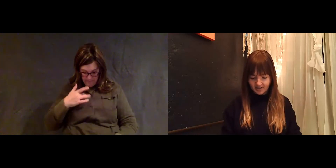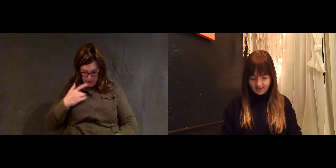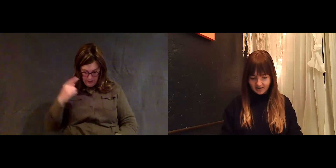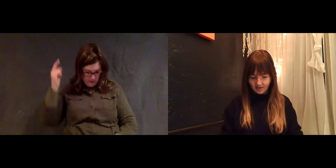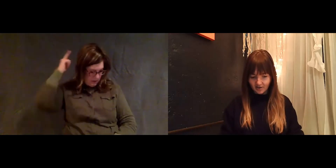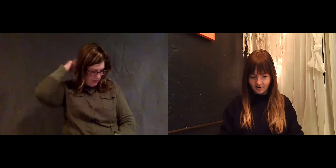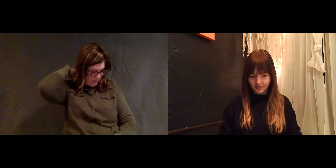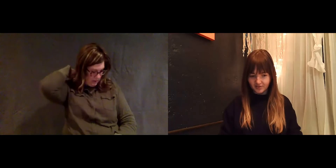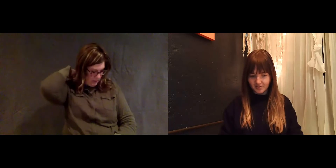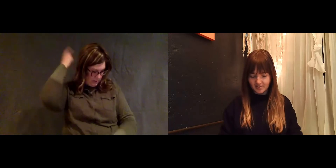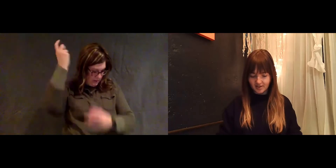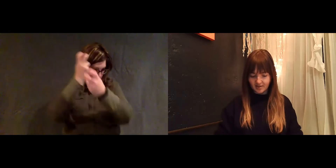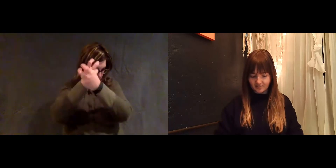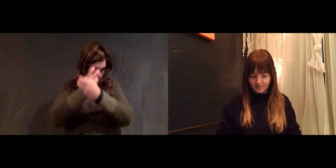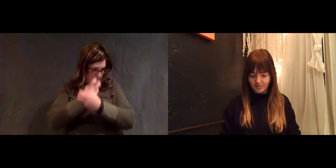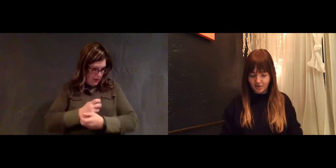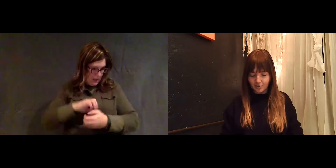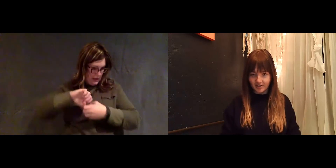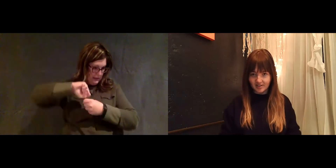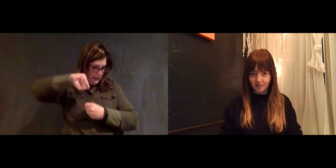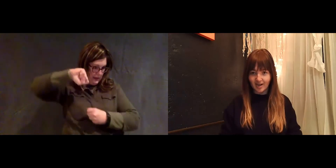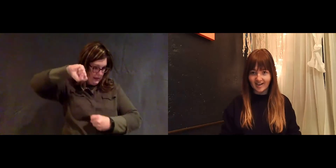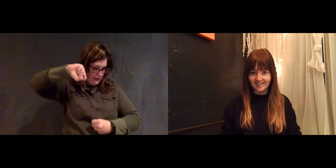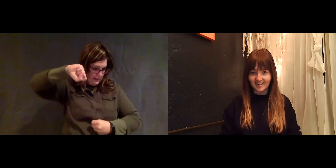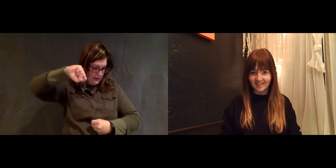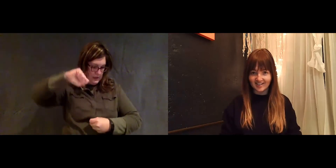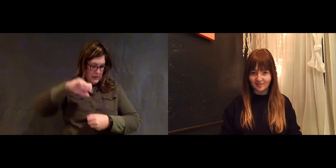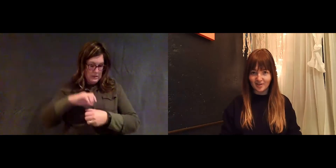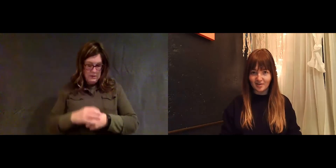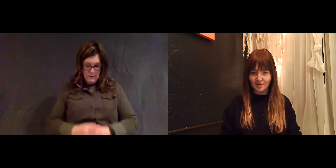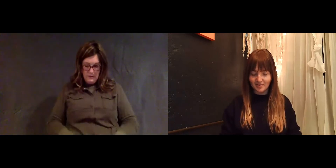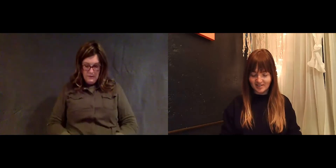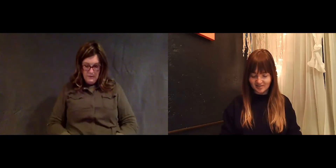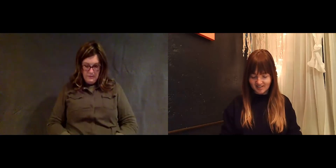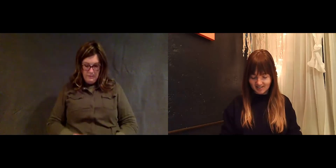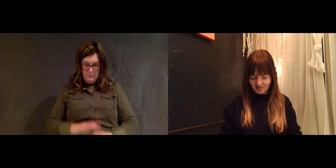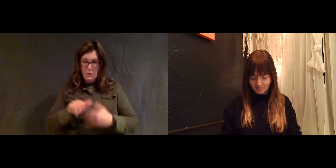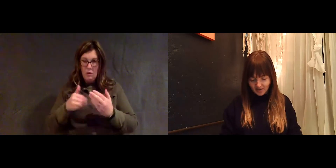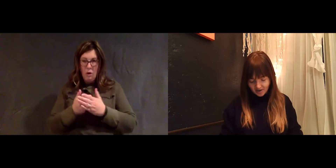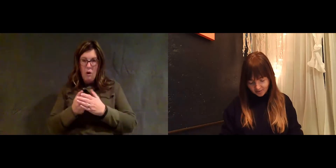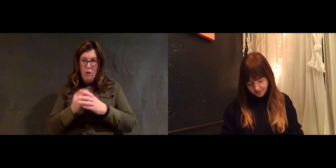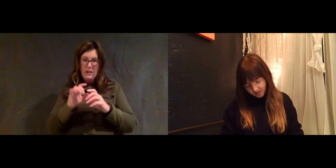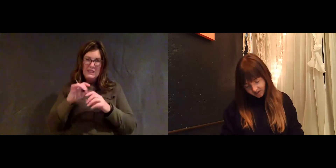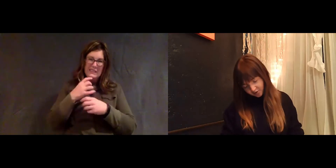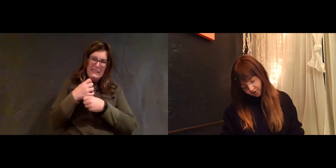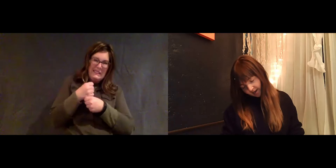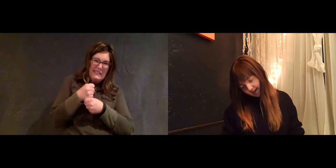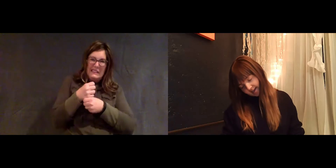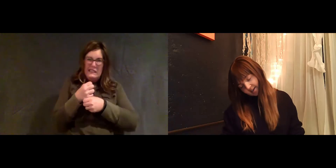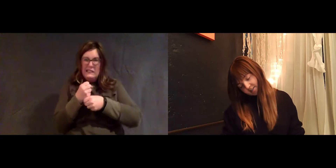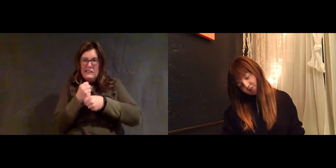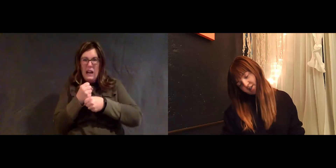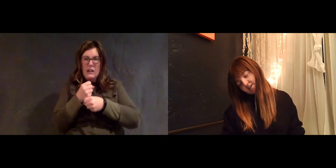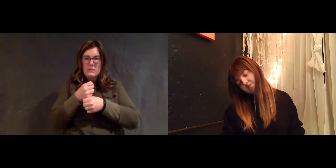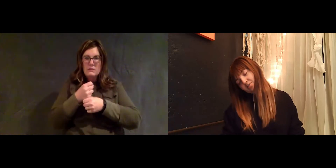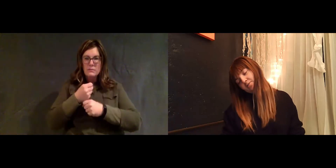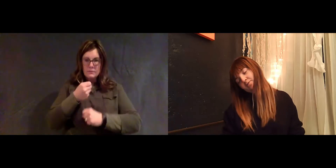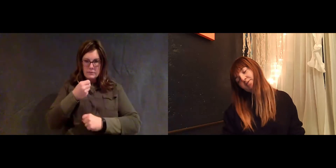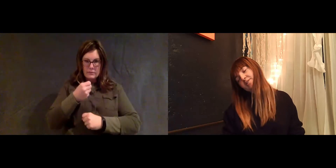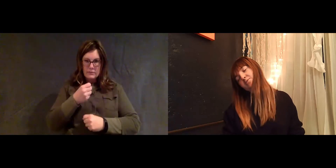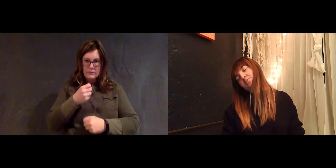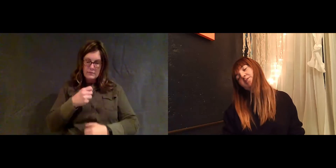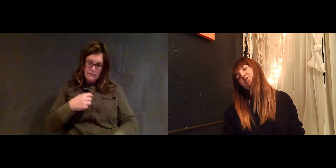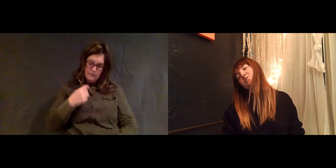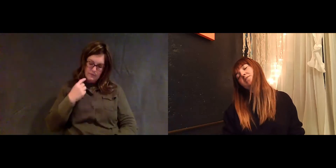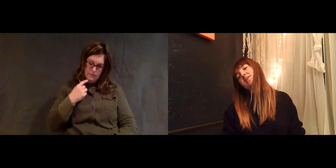and all of those maybe crinks and cracks that kind of come up as we sleep. We're just going to drag our chin